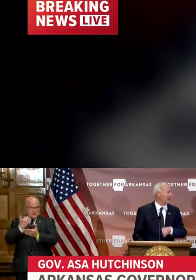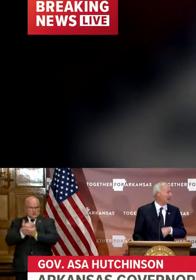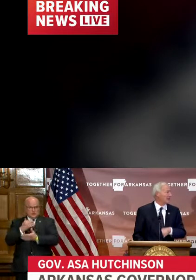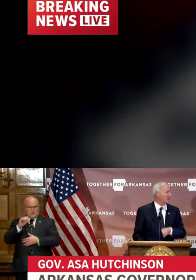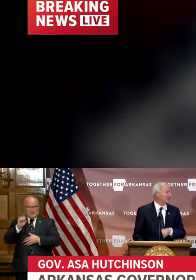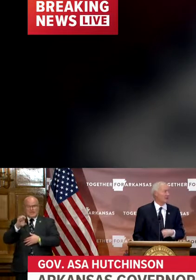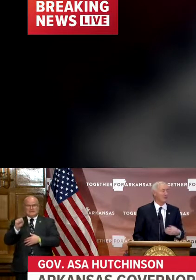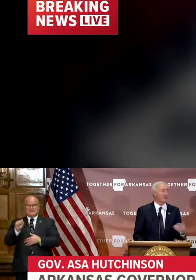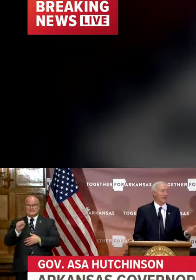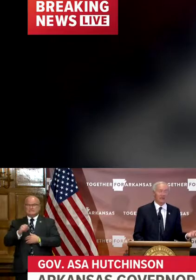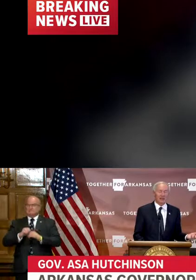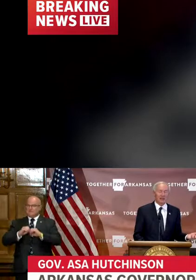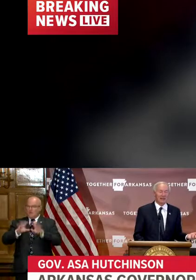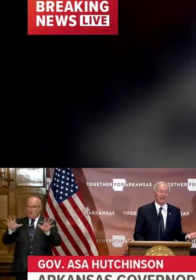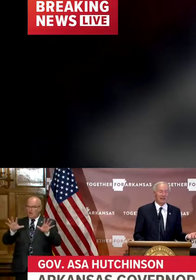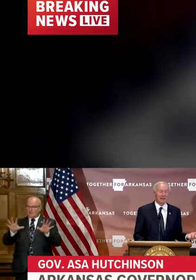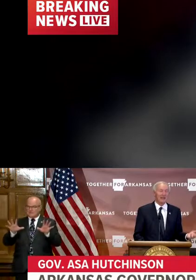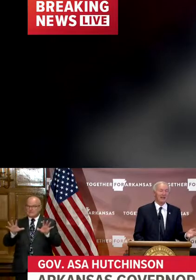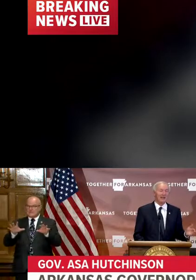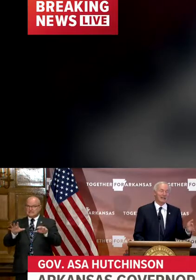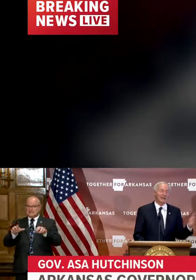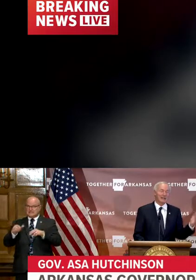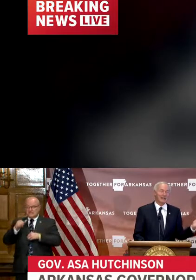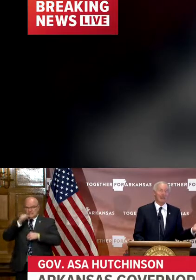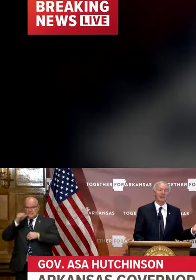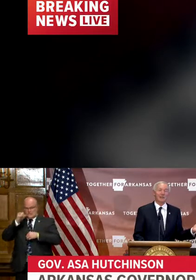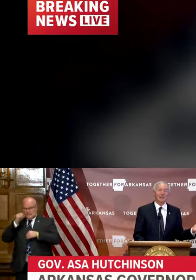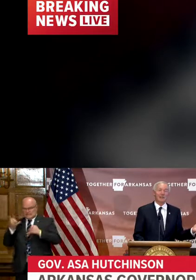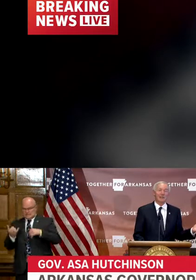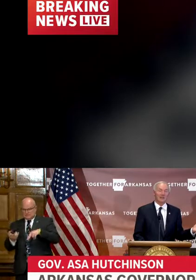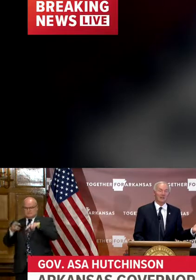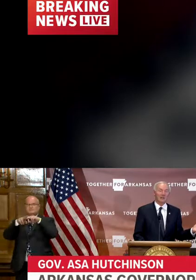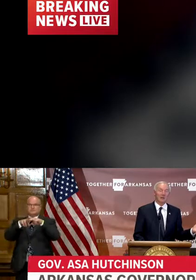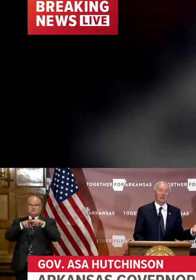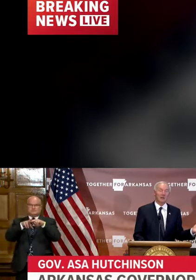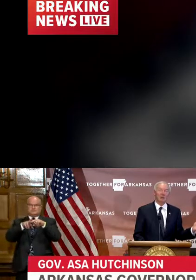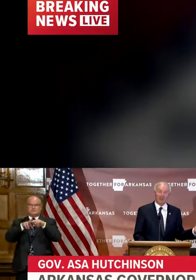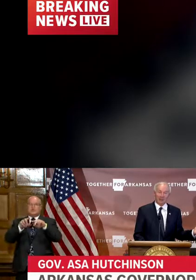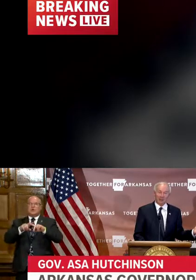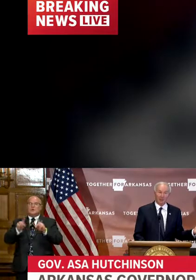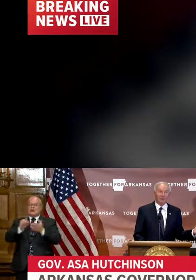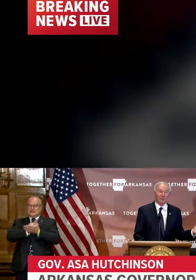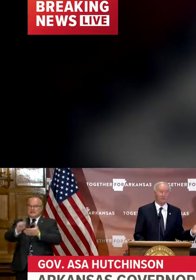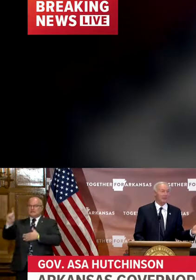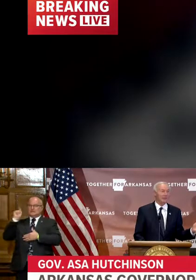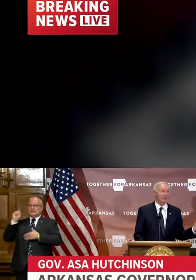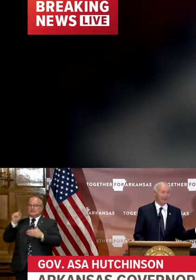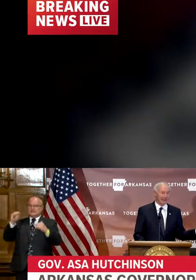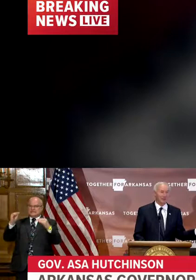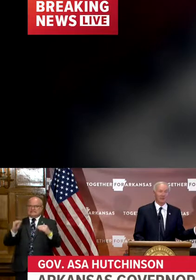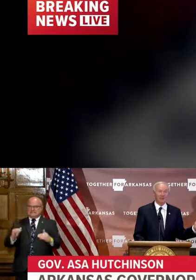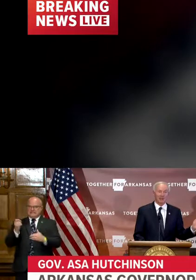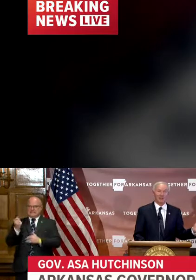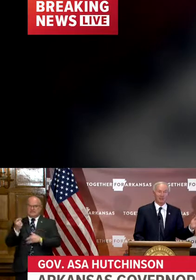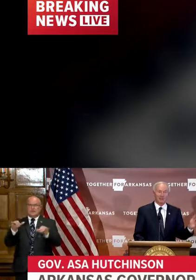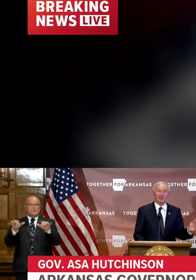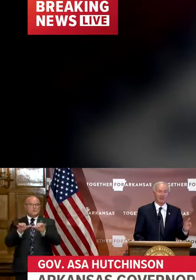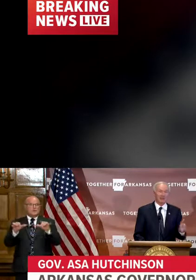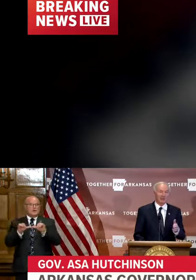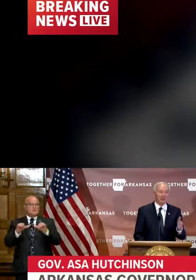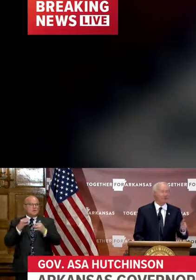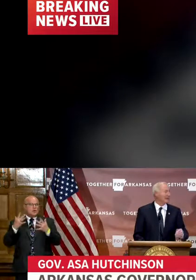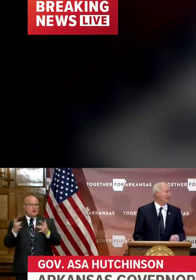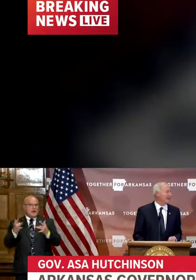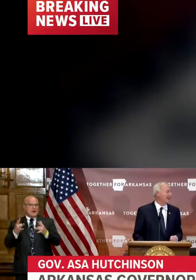Now, obviously, this is up from yesterday. It is down from a week ago, which we measure it because there